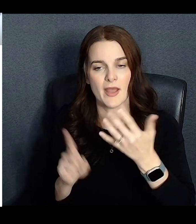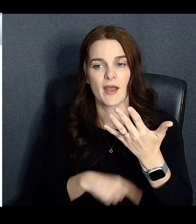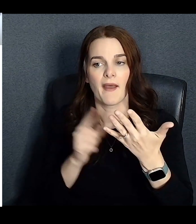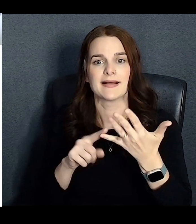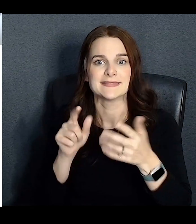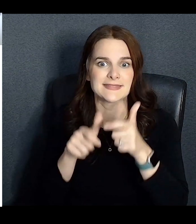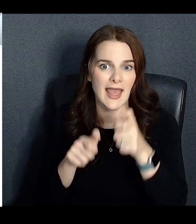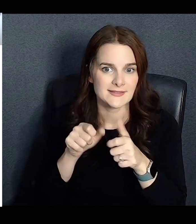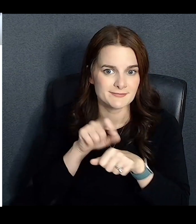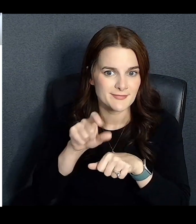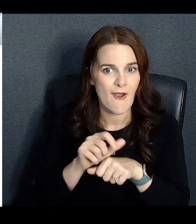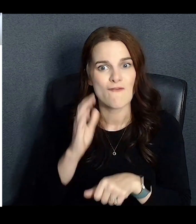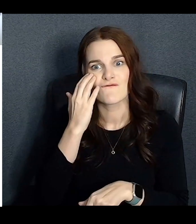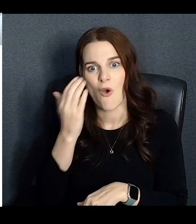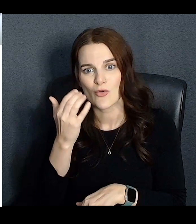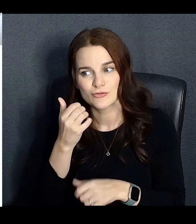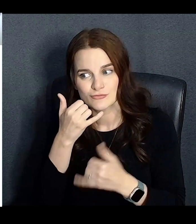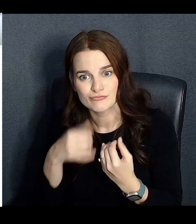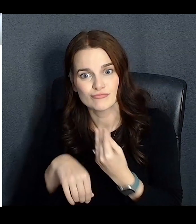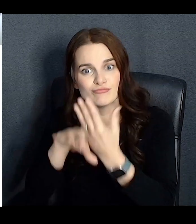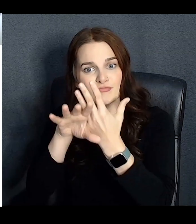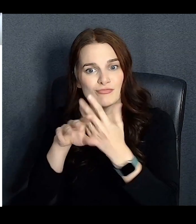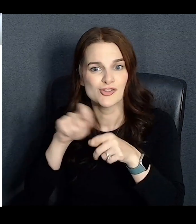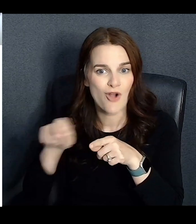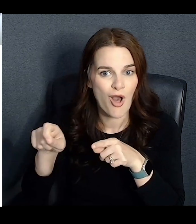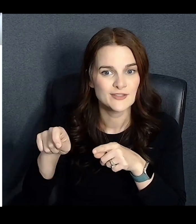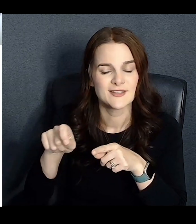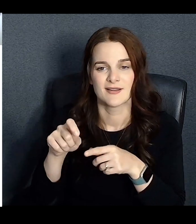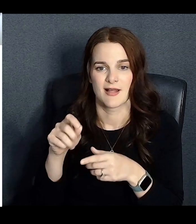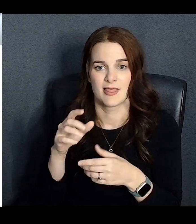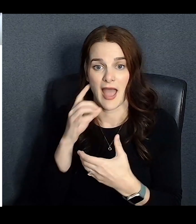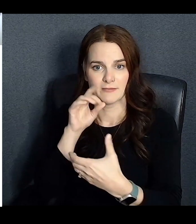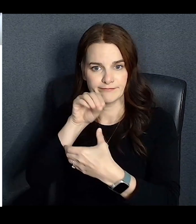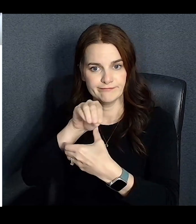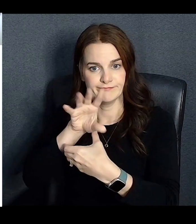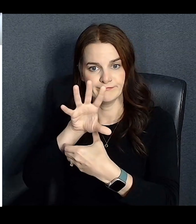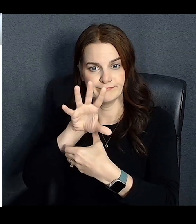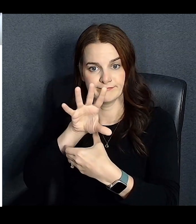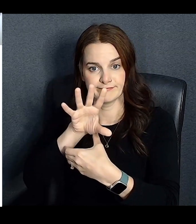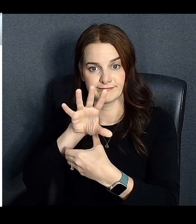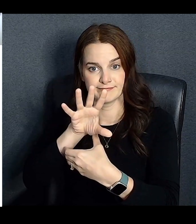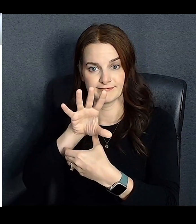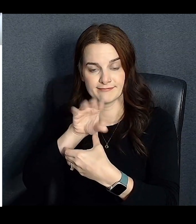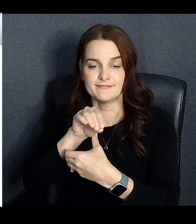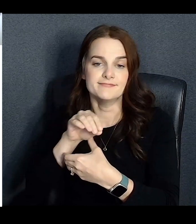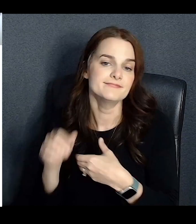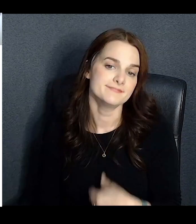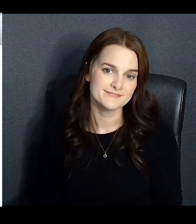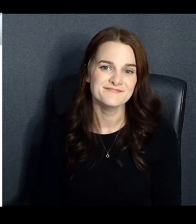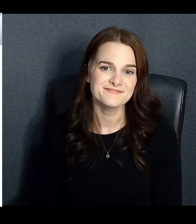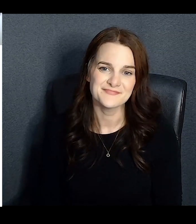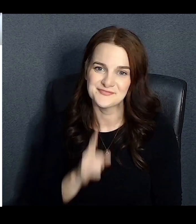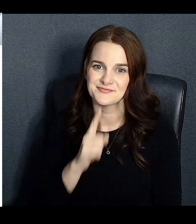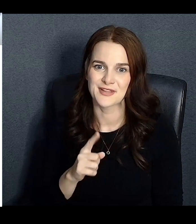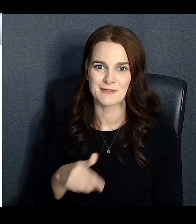text messages, make phone calls, turn on the flashlight, and things like that. very, very intuitive way to